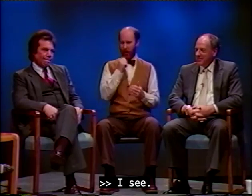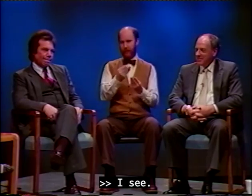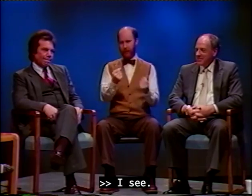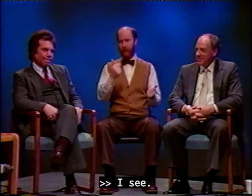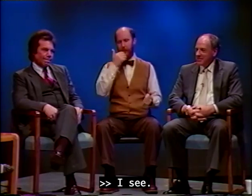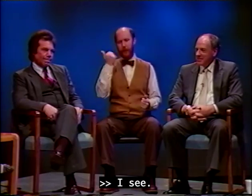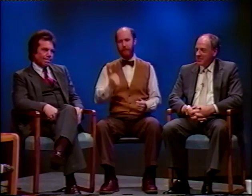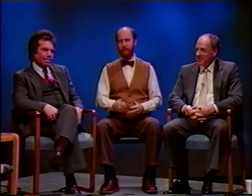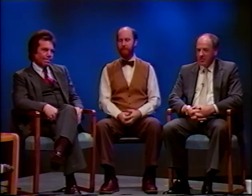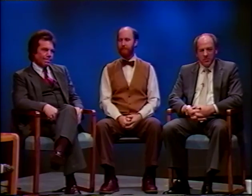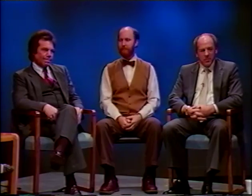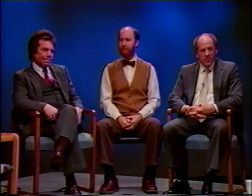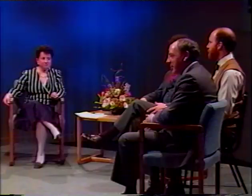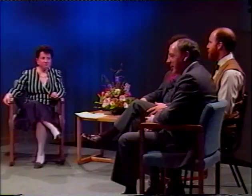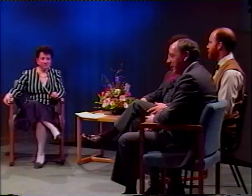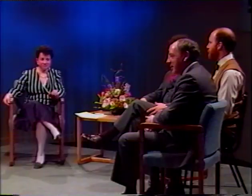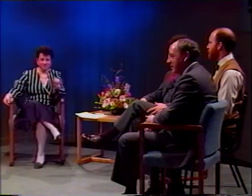I see.